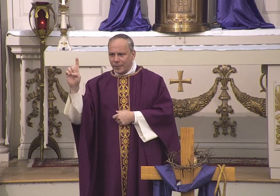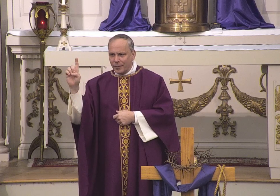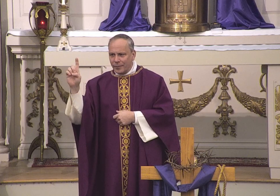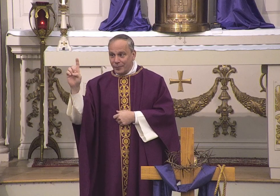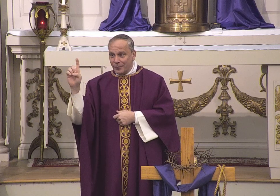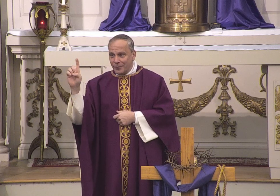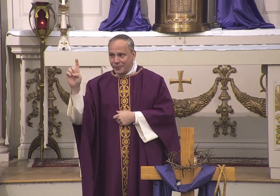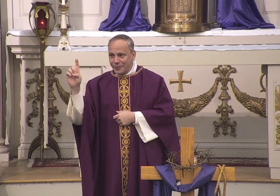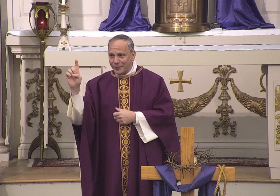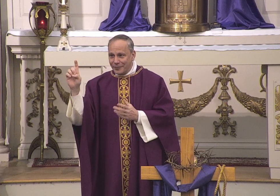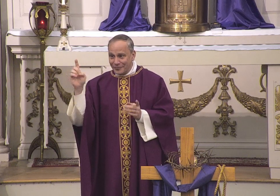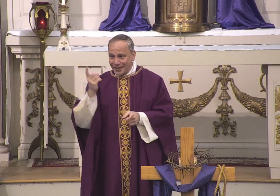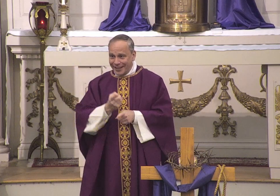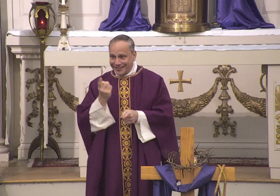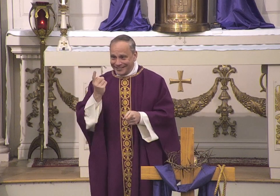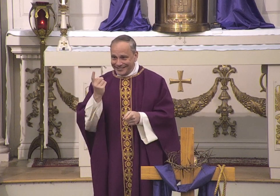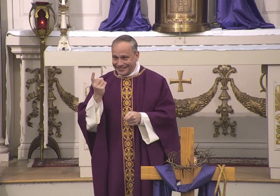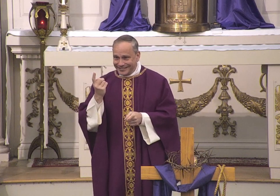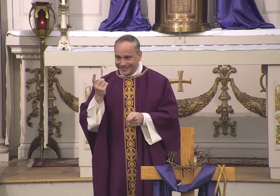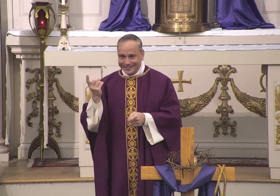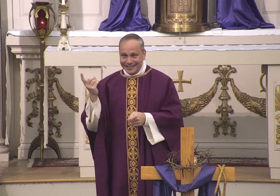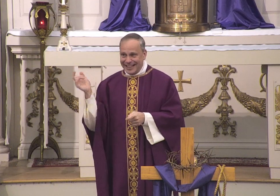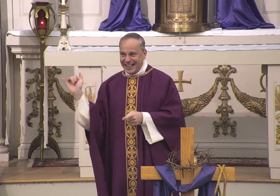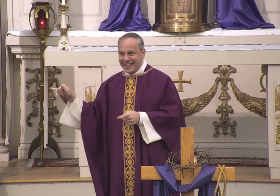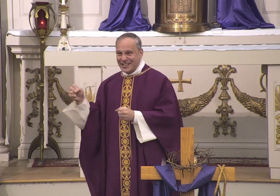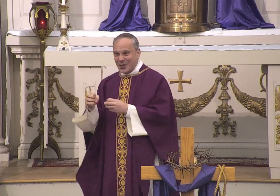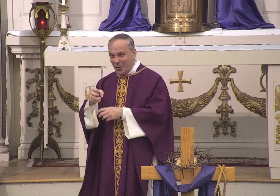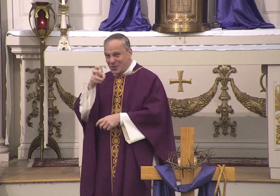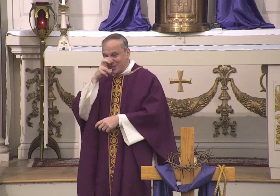We are all doomed, right?